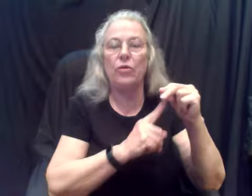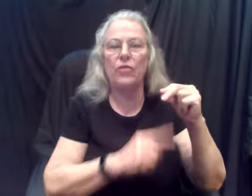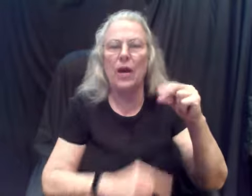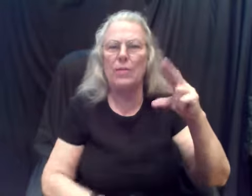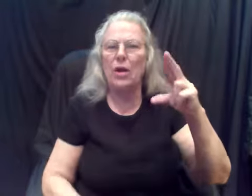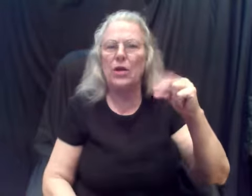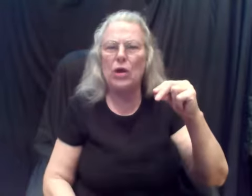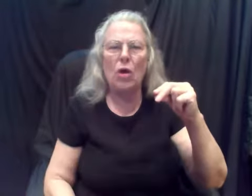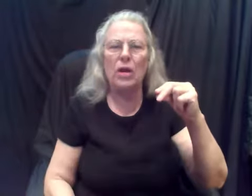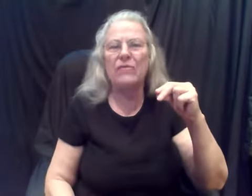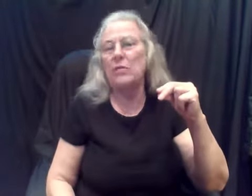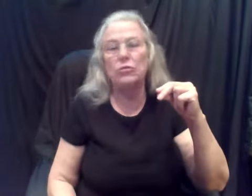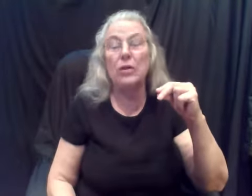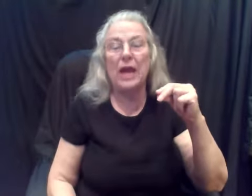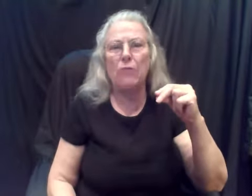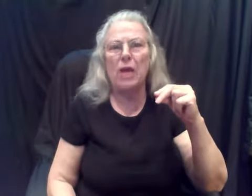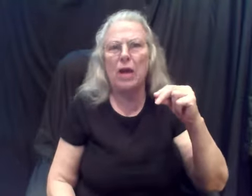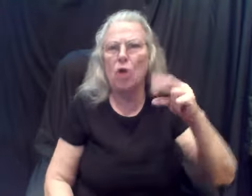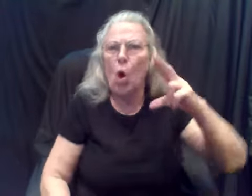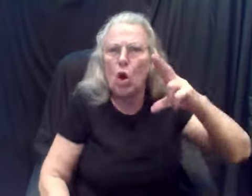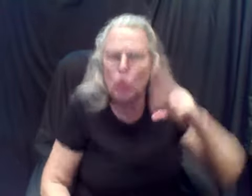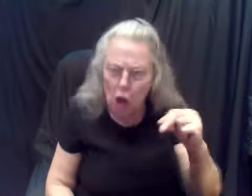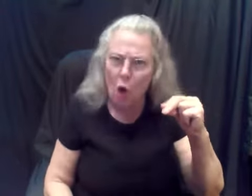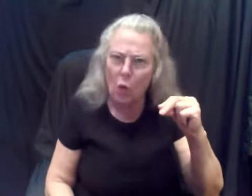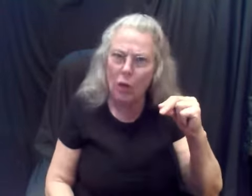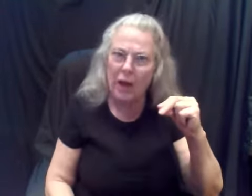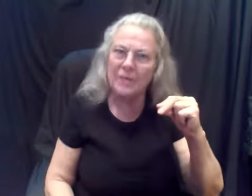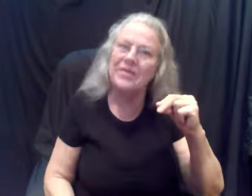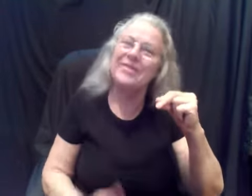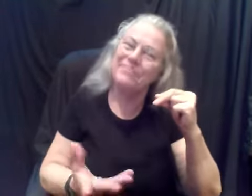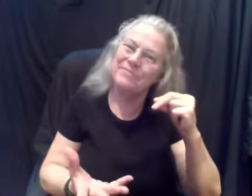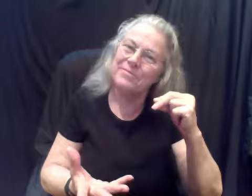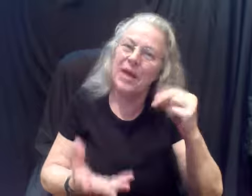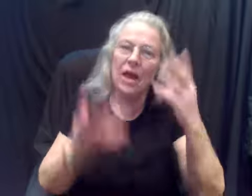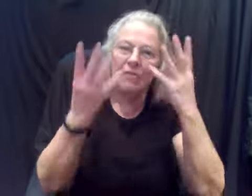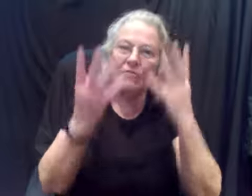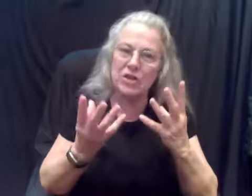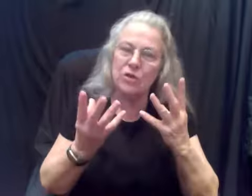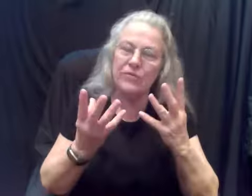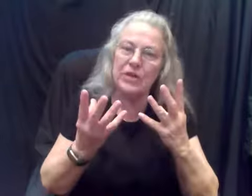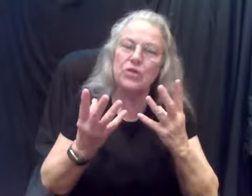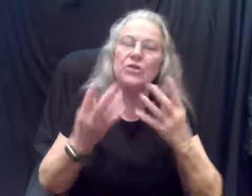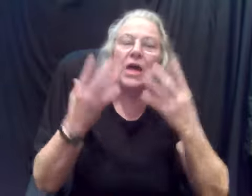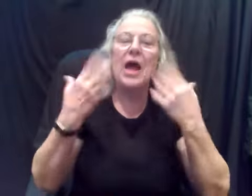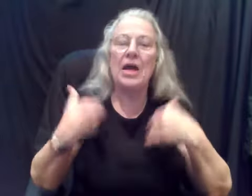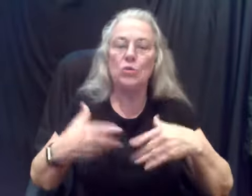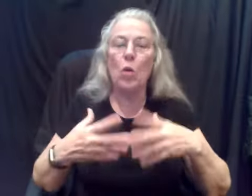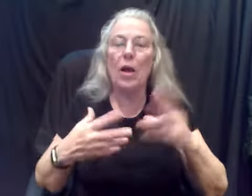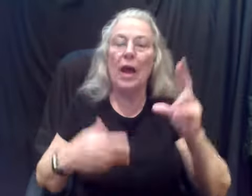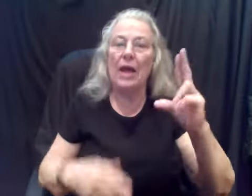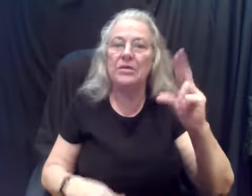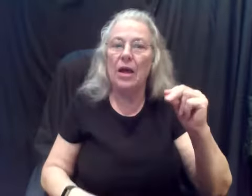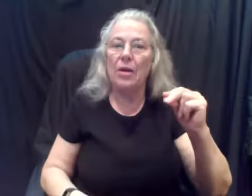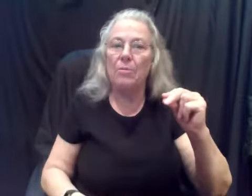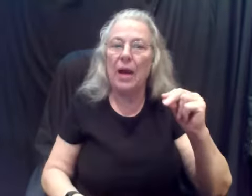thumb. No. If I was really angry, I'd go, no. And facial features, as well as my